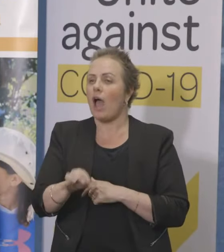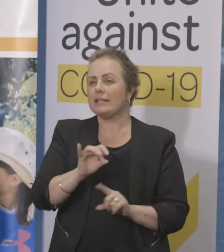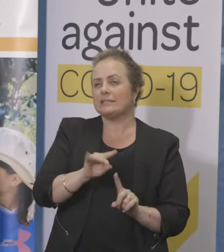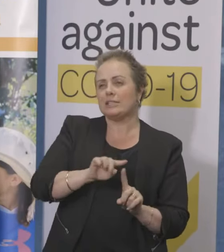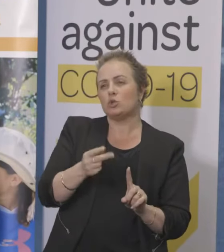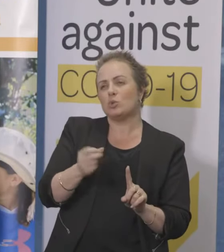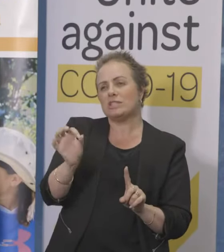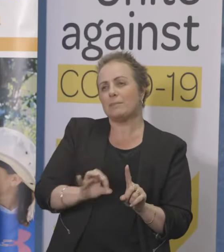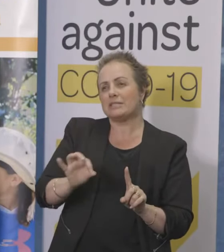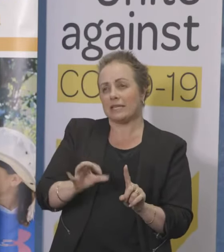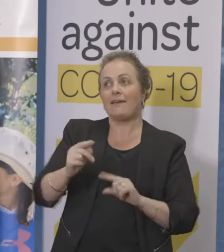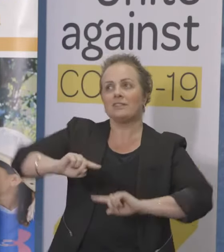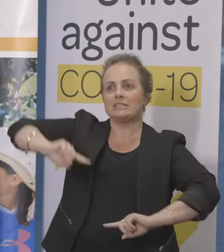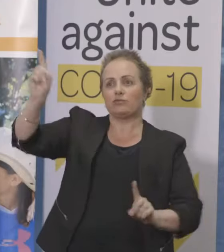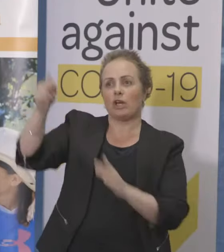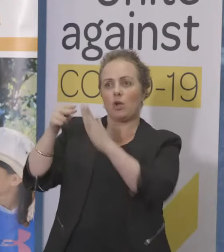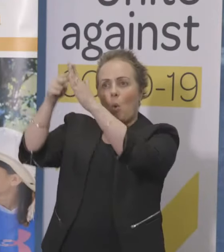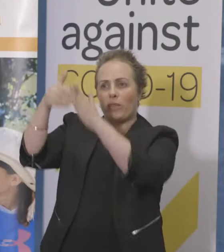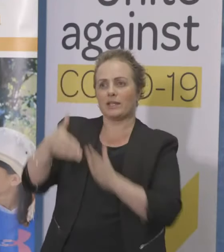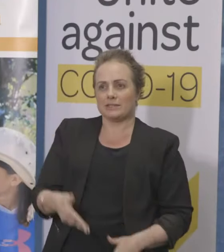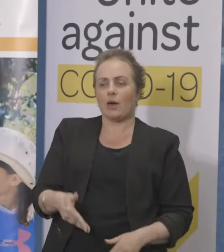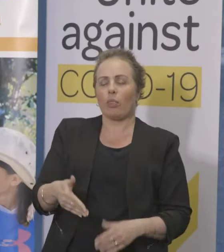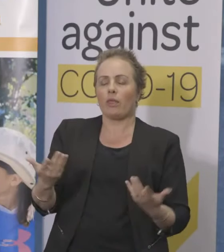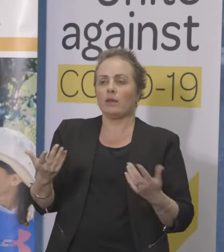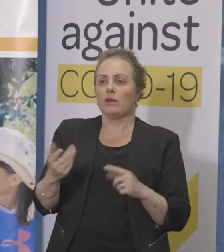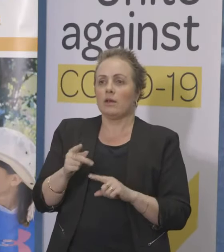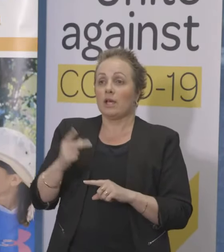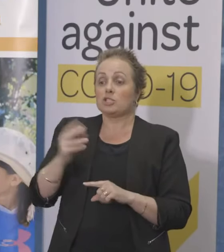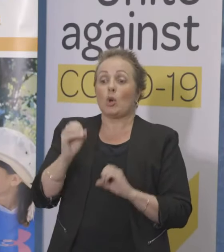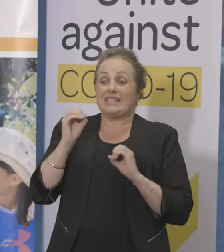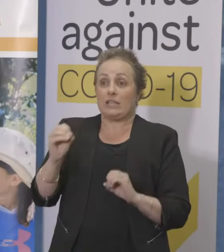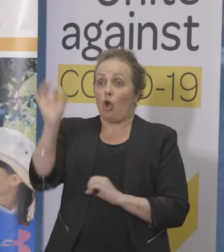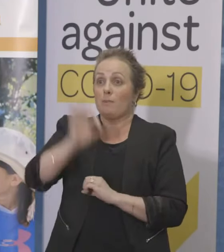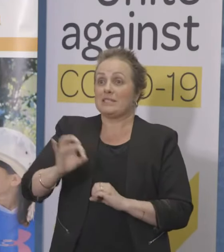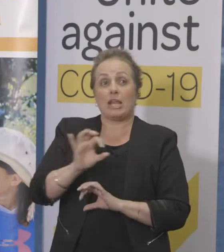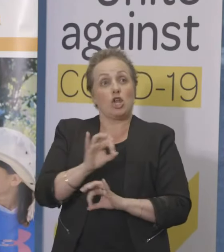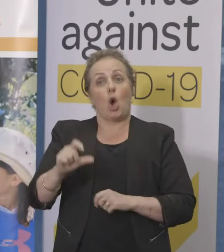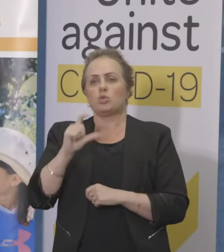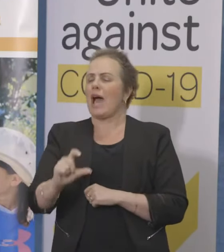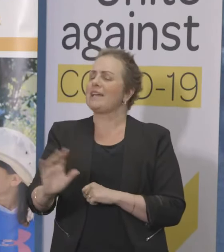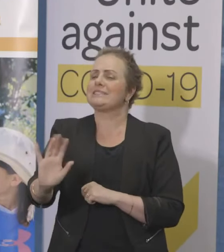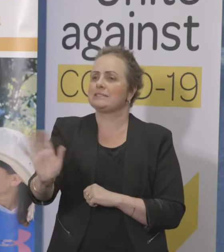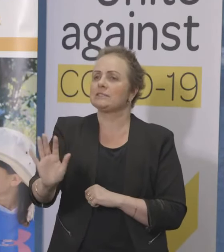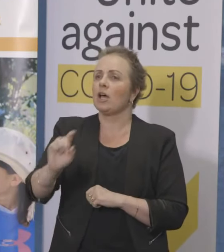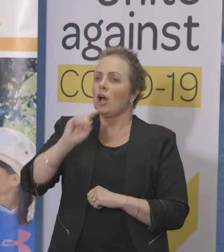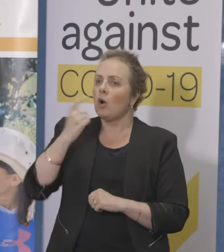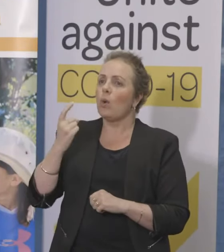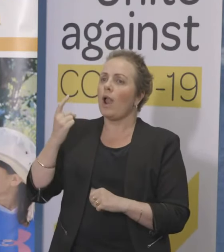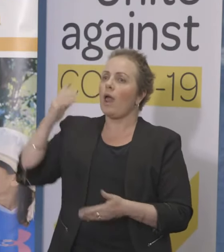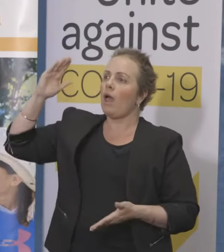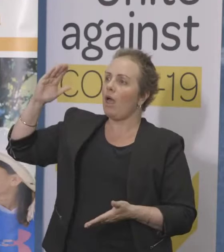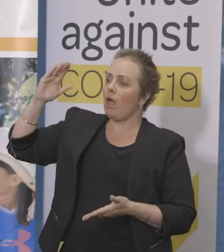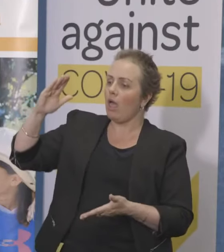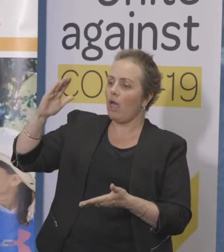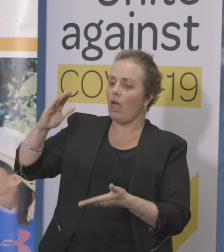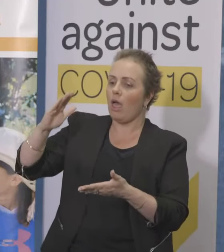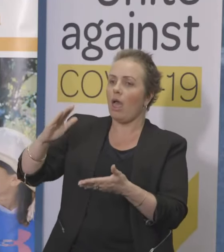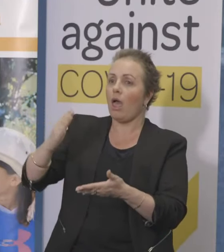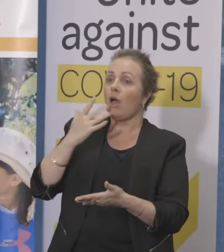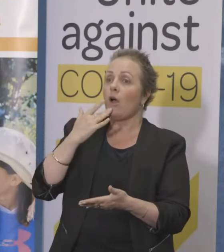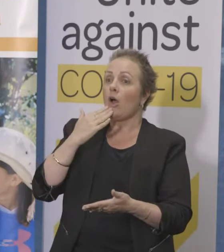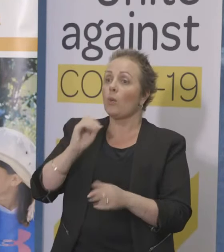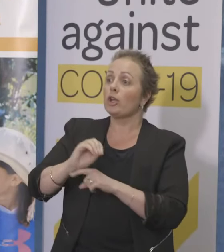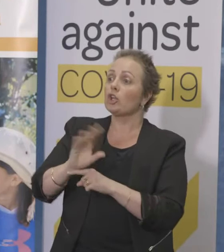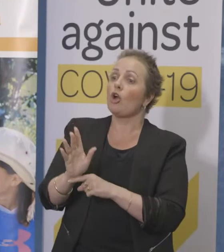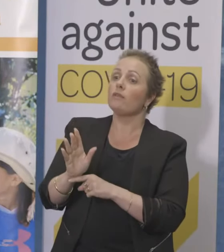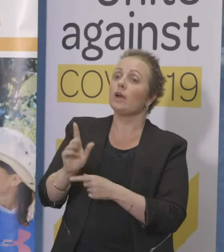So there was a difference. In both cases, obviously, it's not zero, and it will keep declining as days go by when we don't find cases that